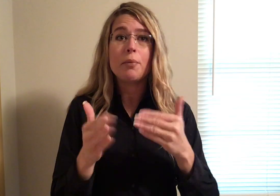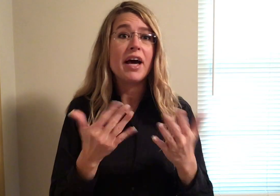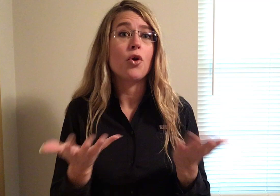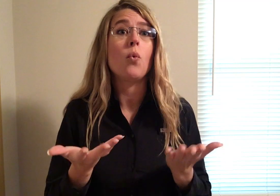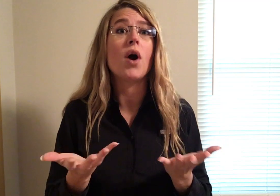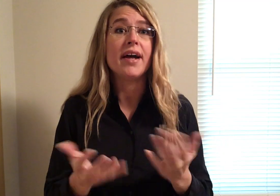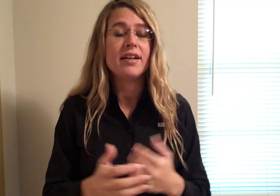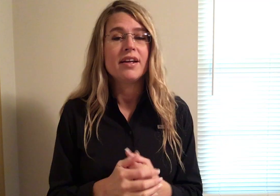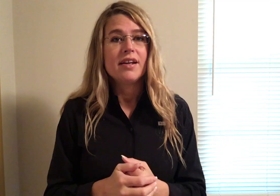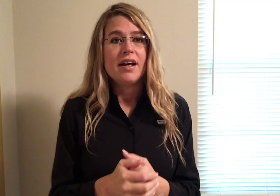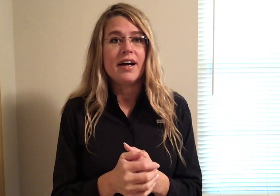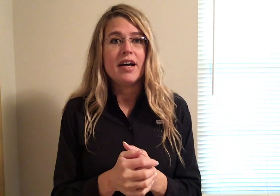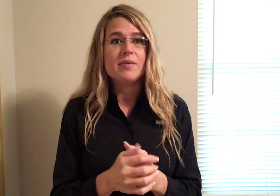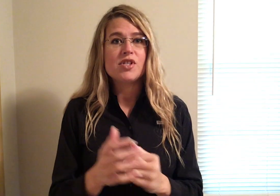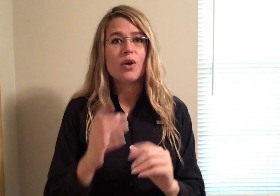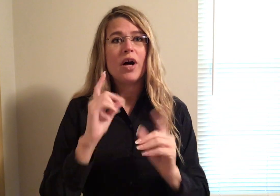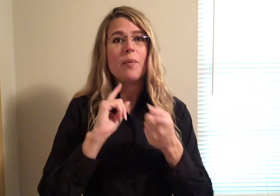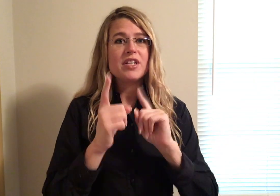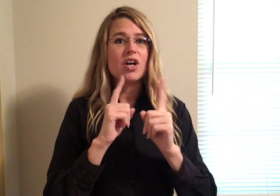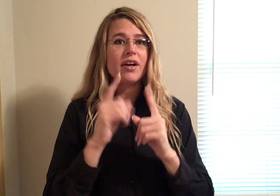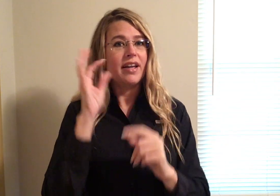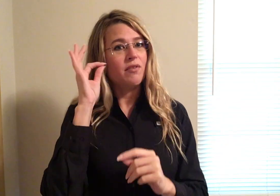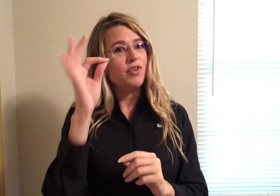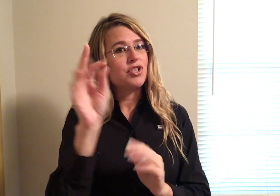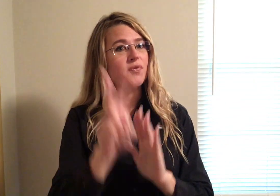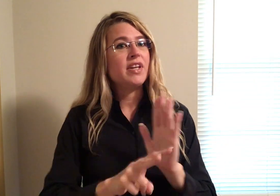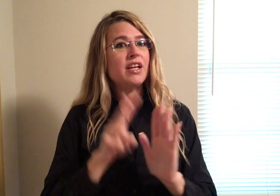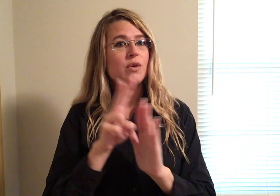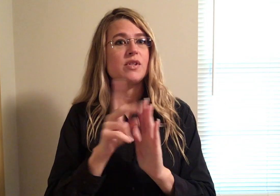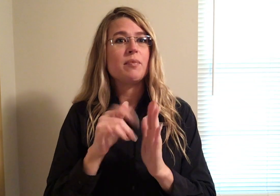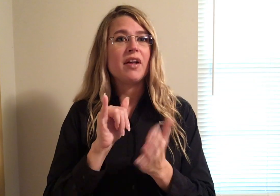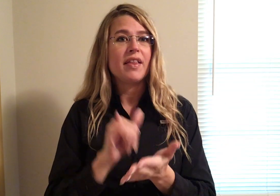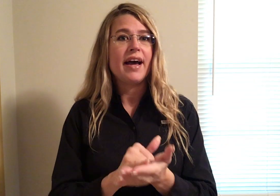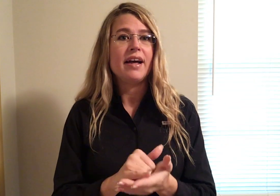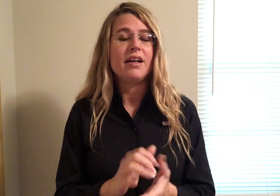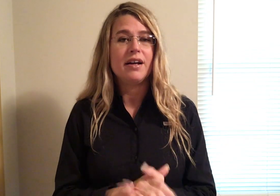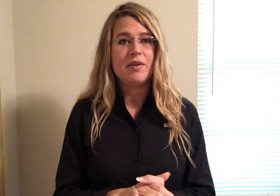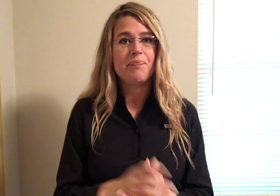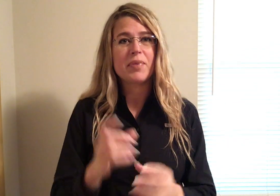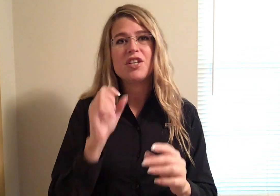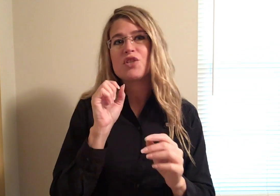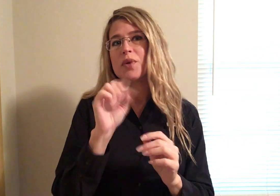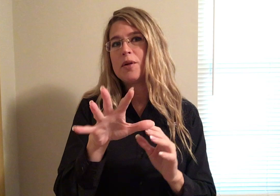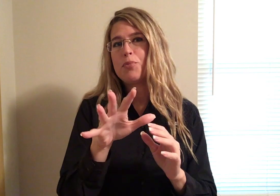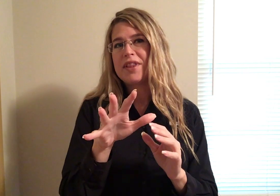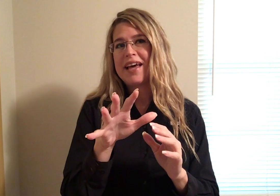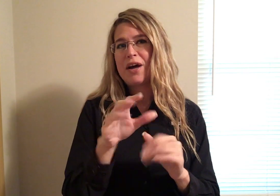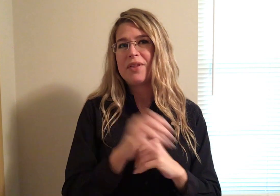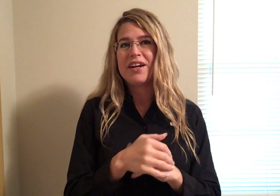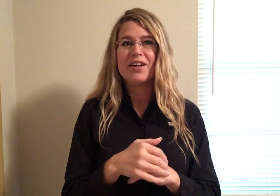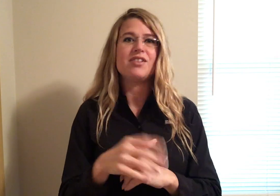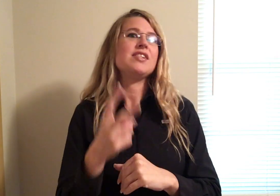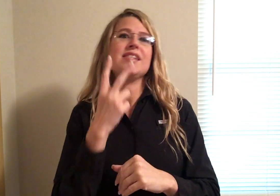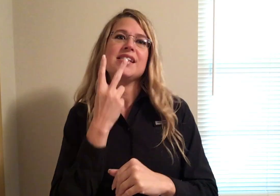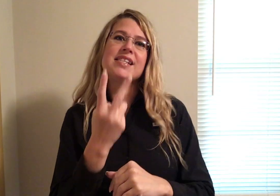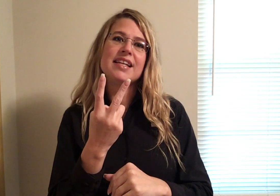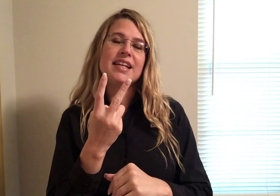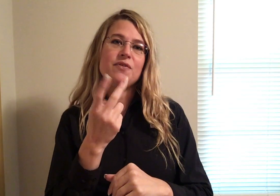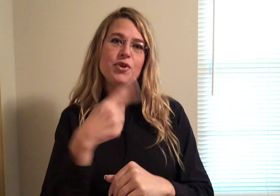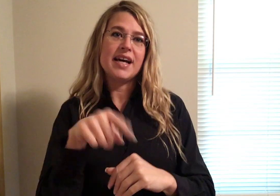matter what. So I'll be talking in future videos about that, but I just wanted to put that out there just to see if you guys